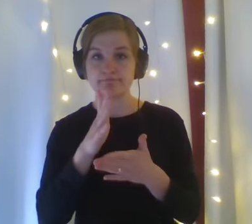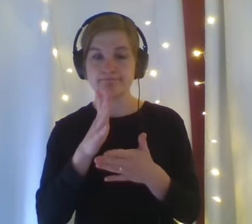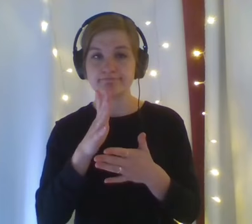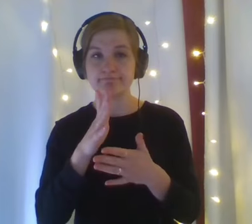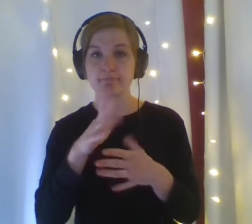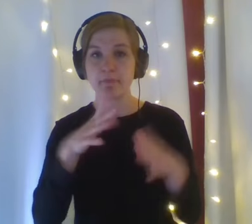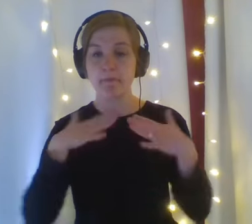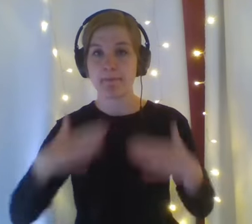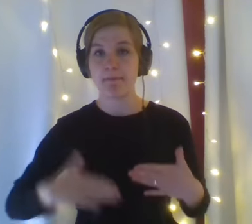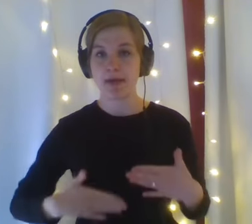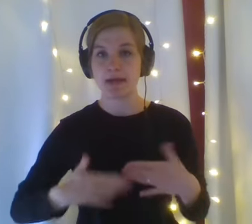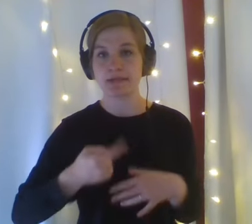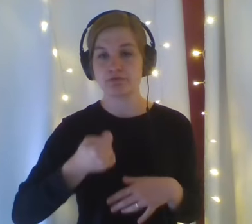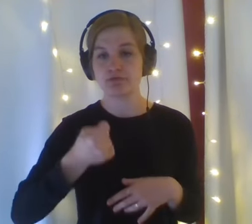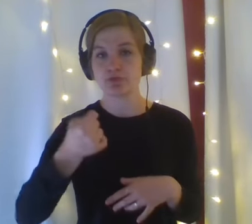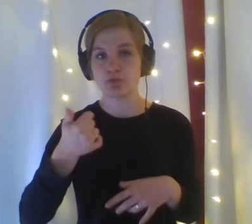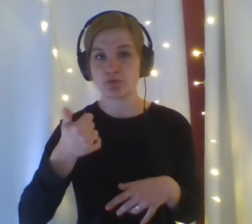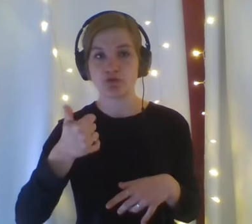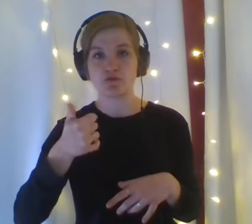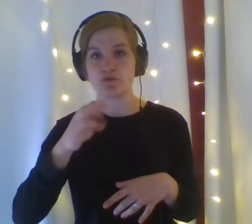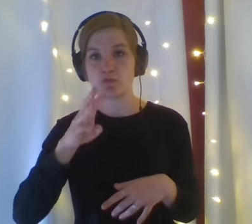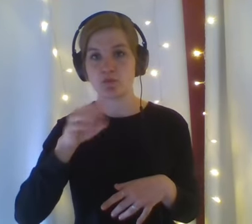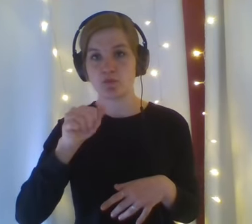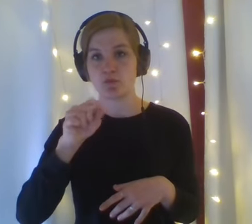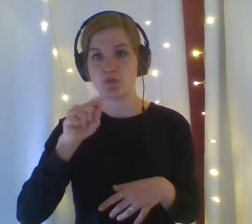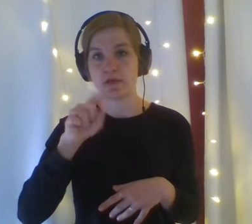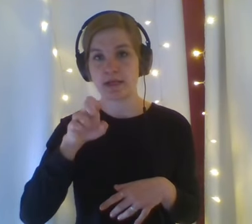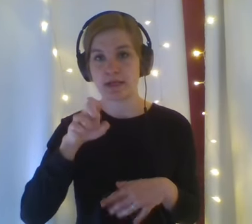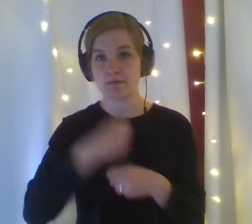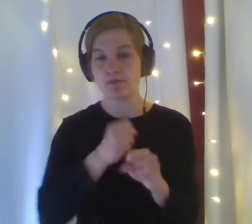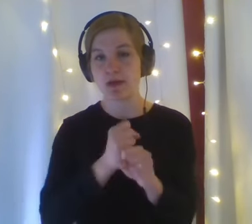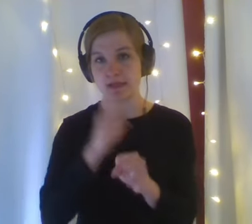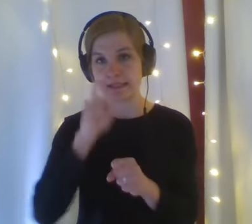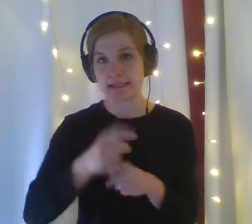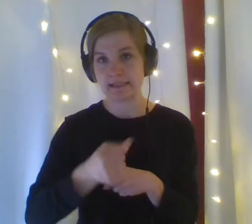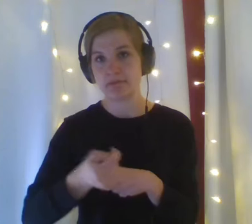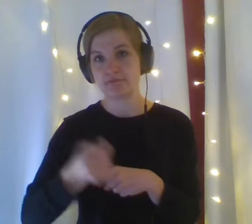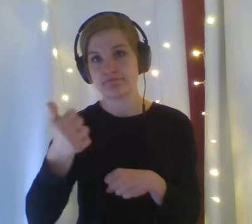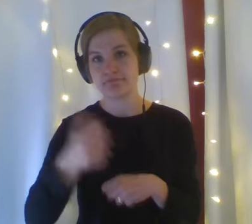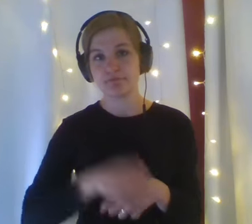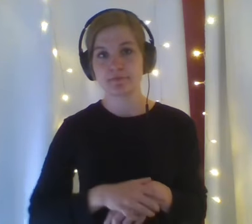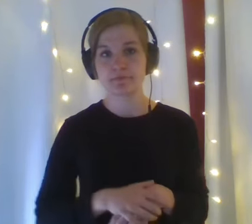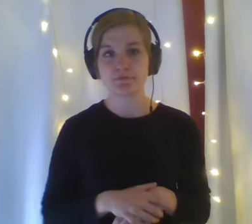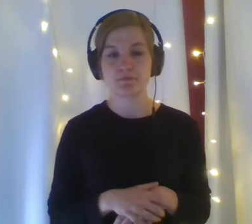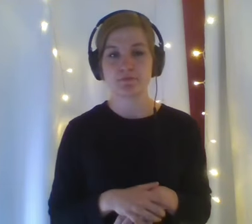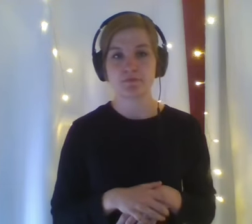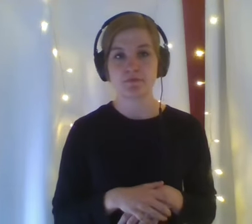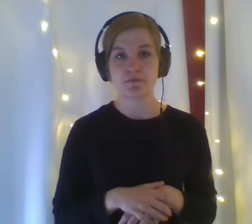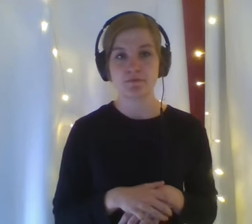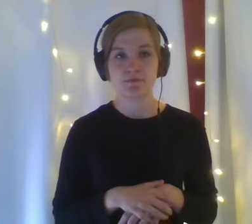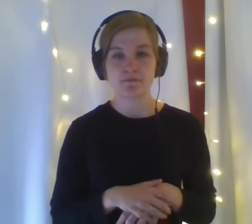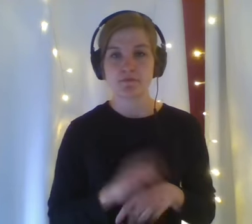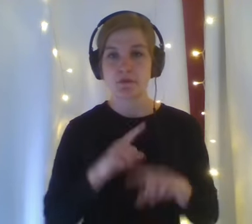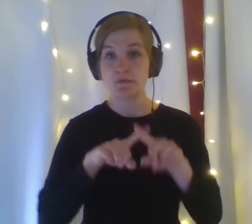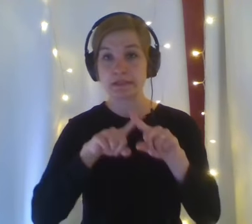Materials such as carbon dioxide, a waste product, and some other acids that can cause harm are carried from your big toe, for example, back